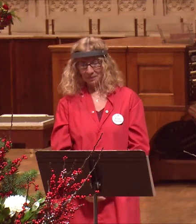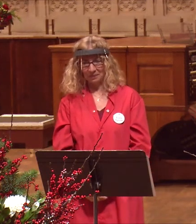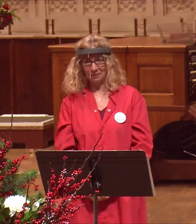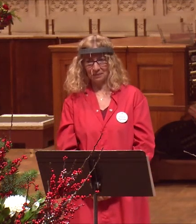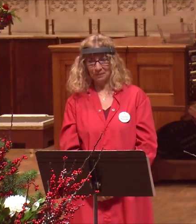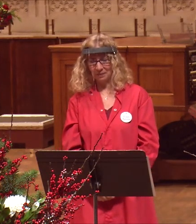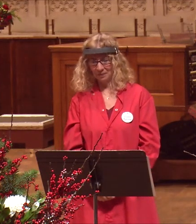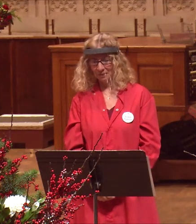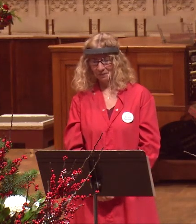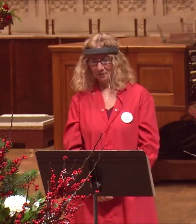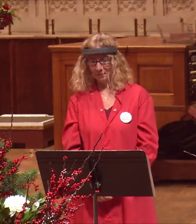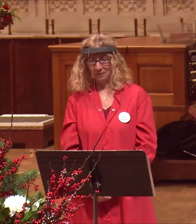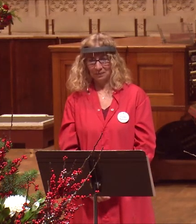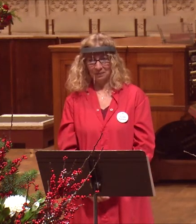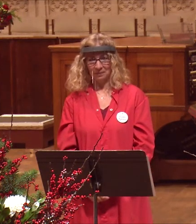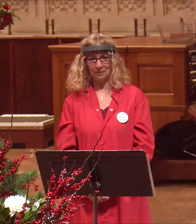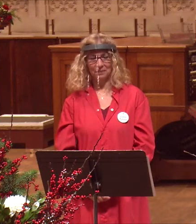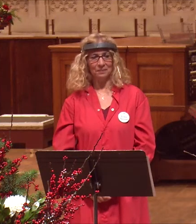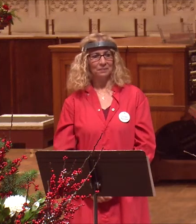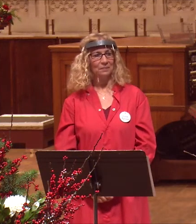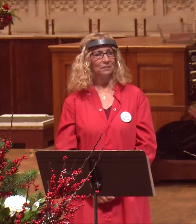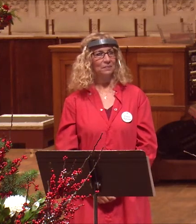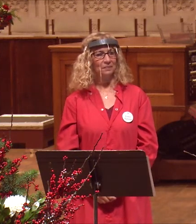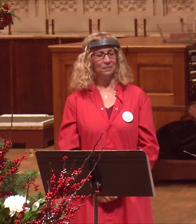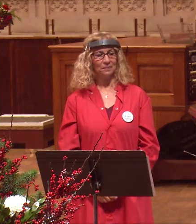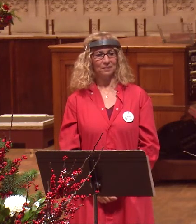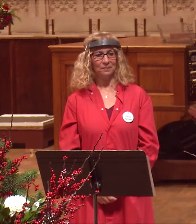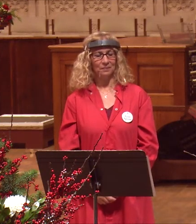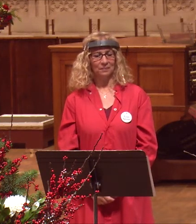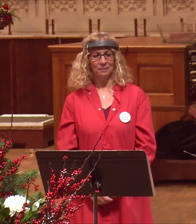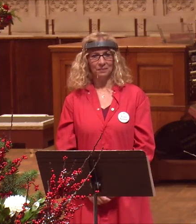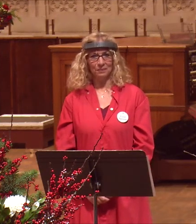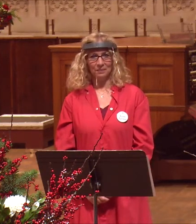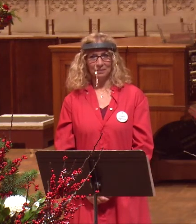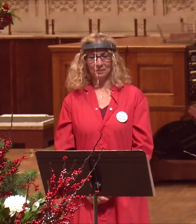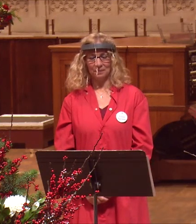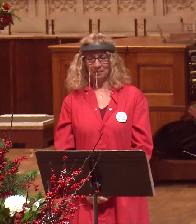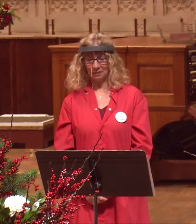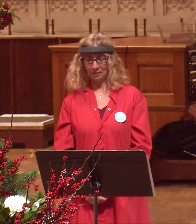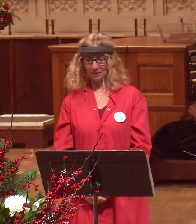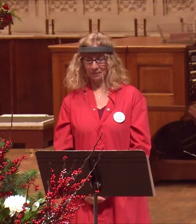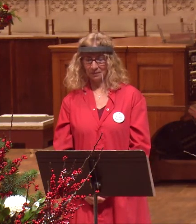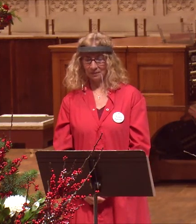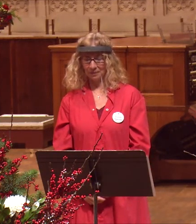posada, ha inspirado miles de sermones de Navidad, liturgias y canciones.